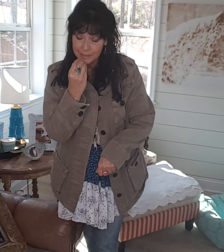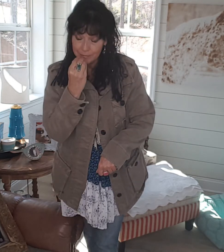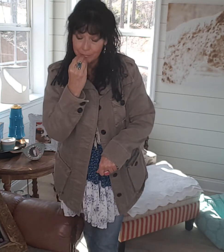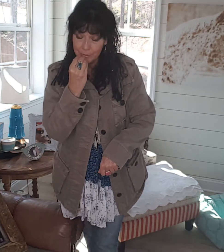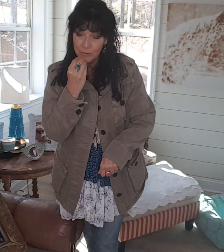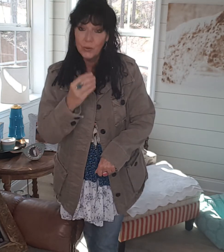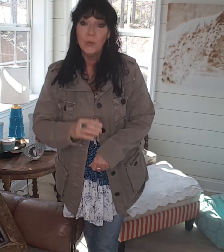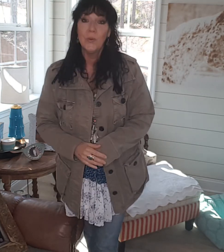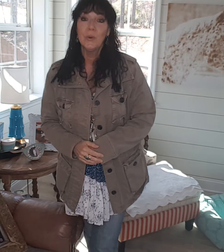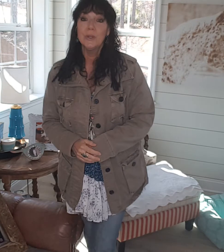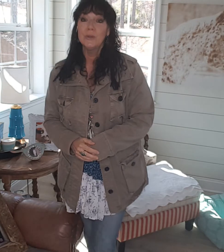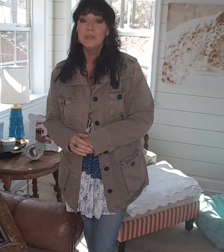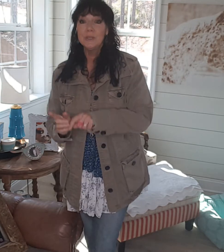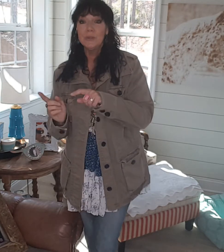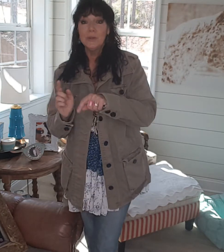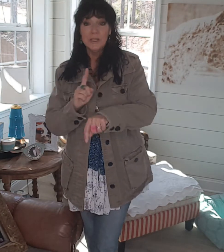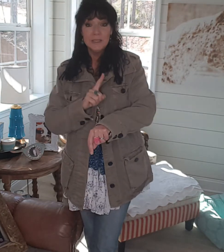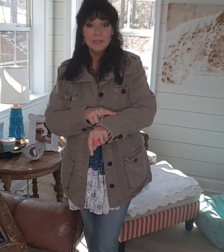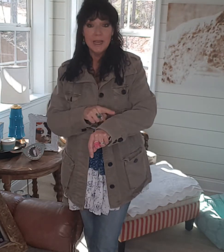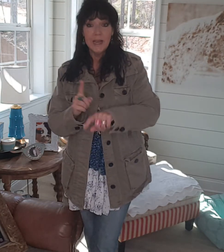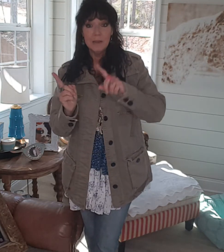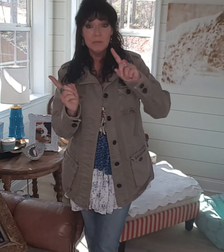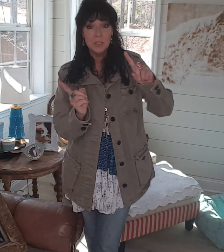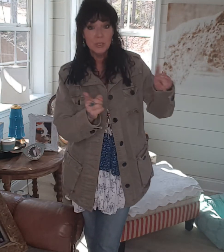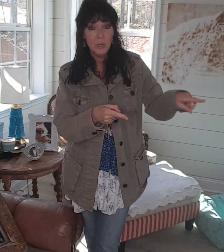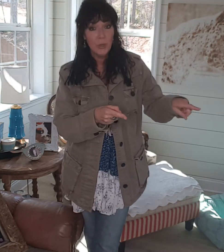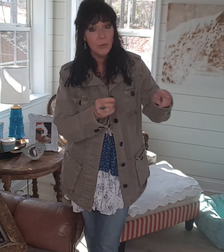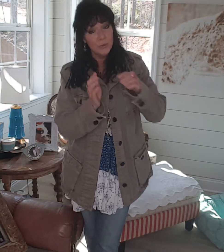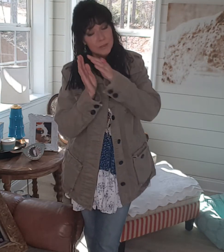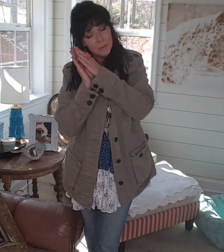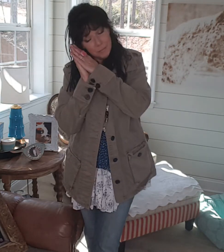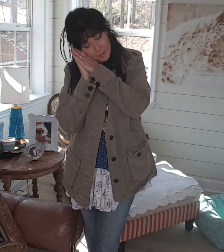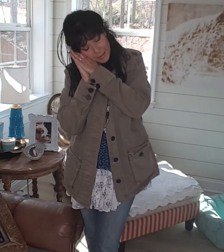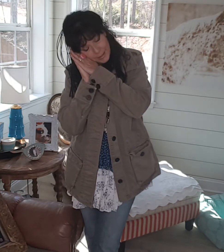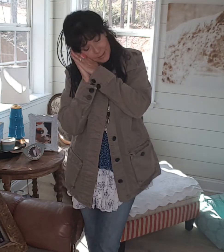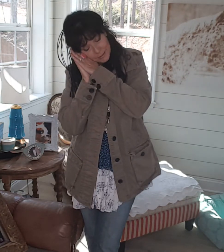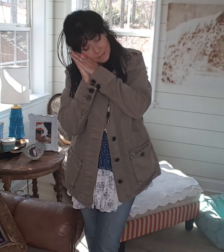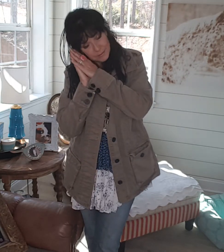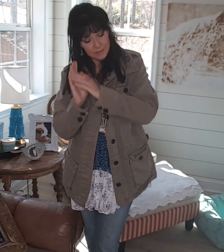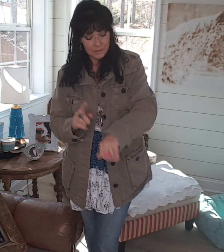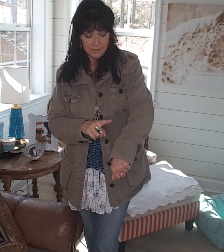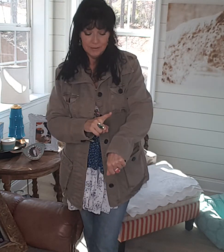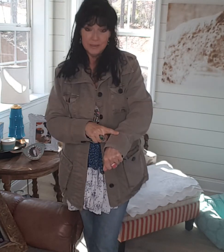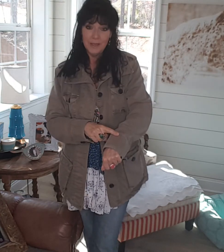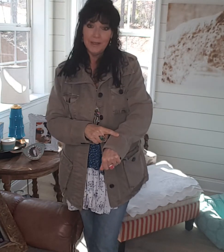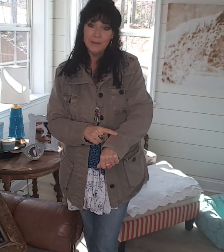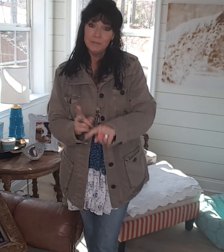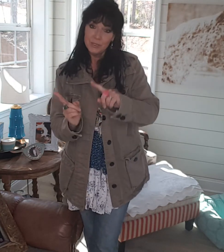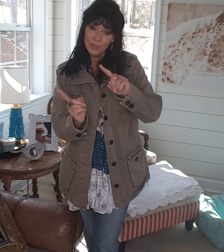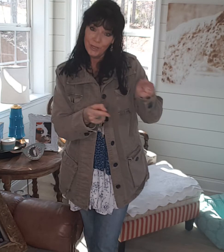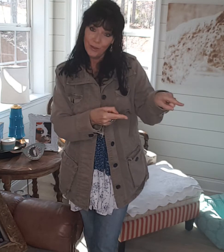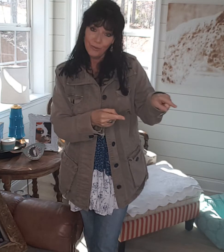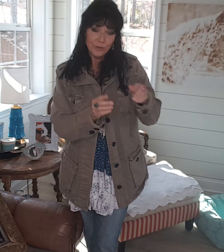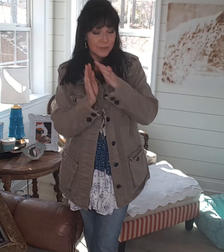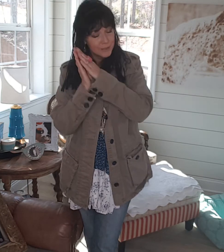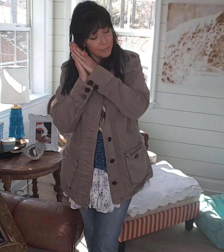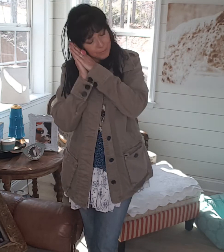sleep. Or you can do time to go to bed. Time to go to